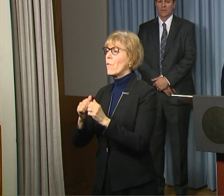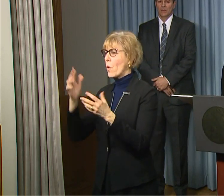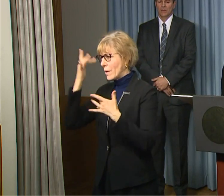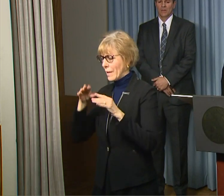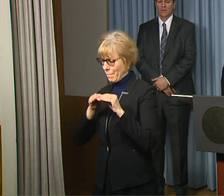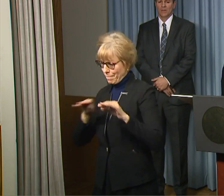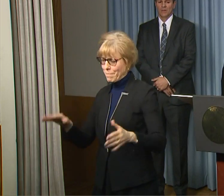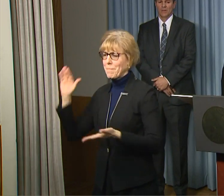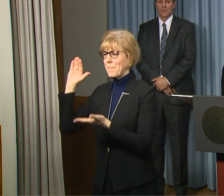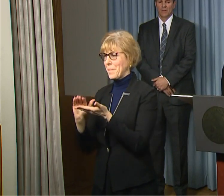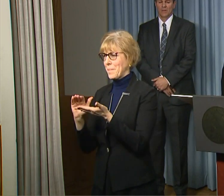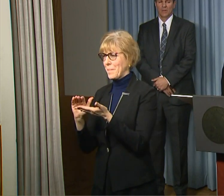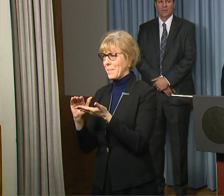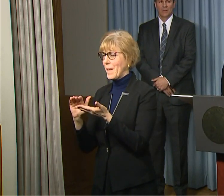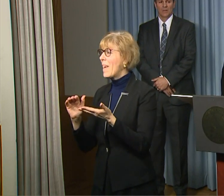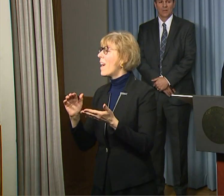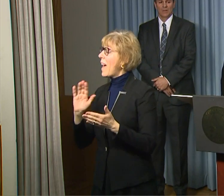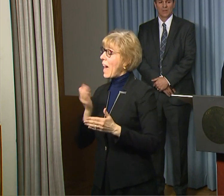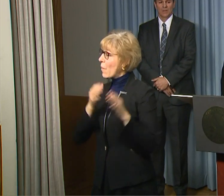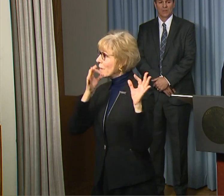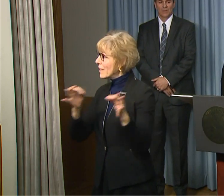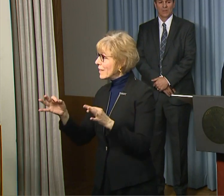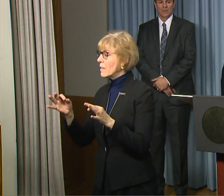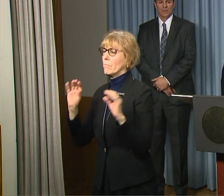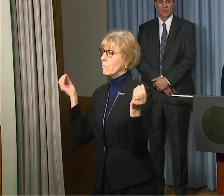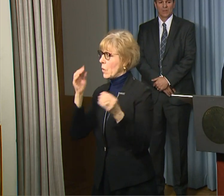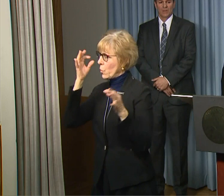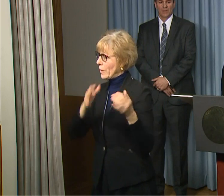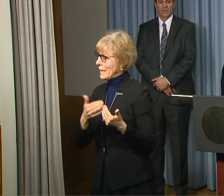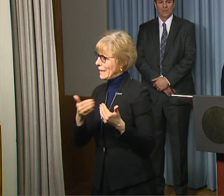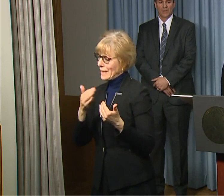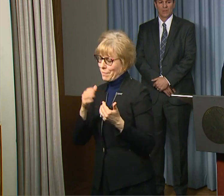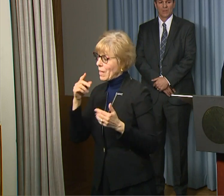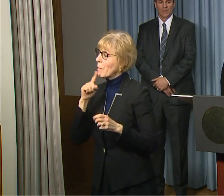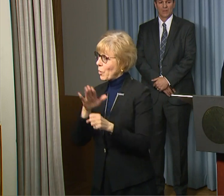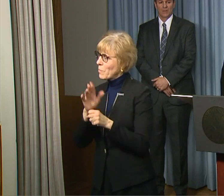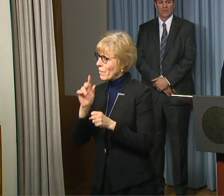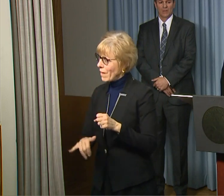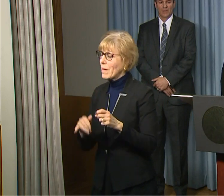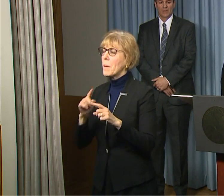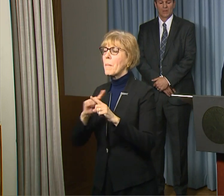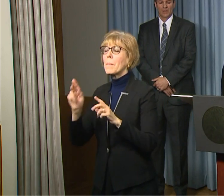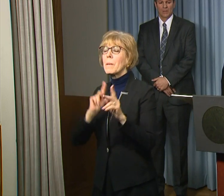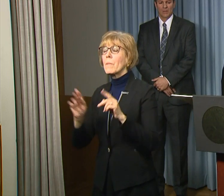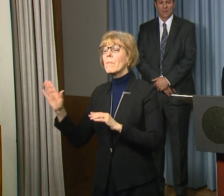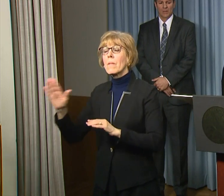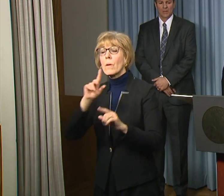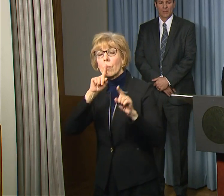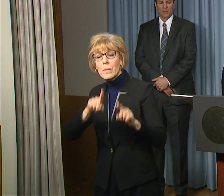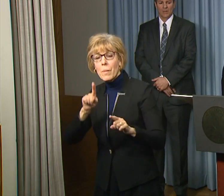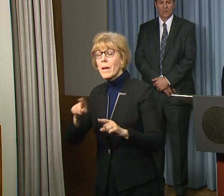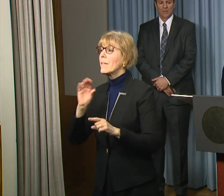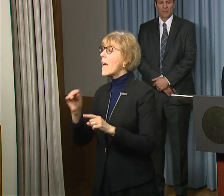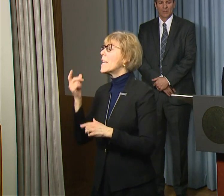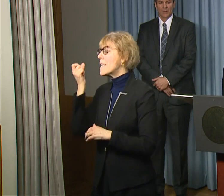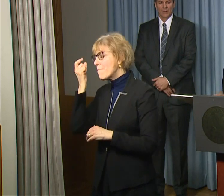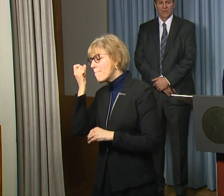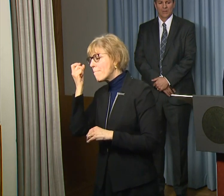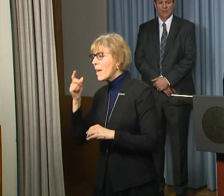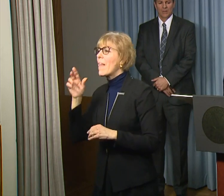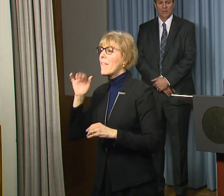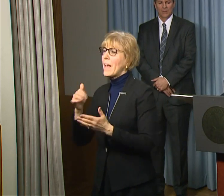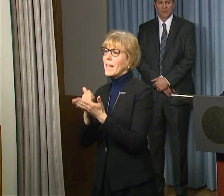been easy ones to make, I can promise you that. But people's response and understanding is what makes these measures effective and what